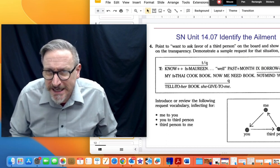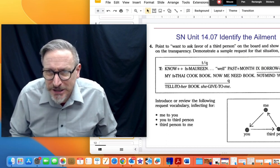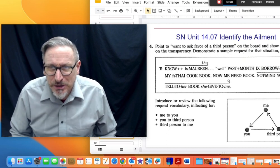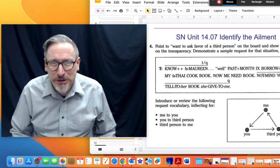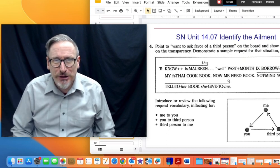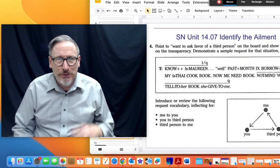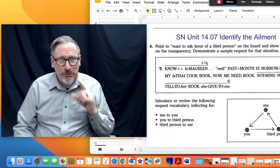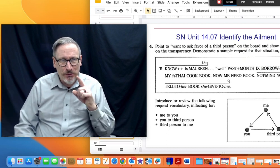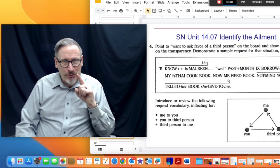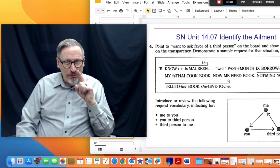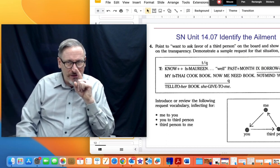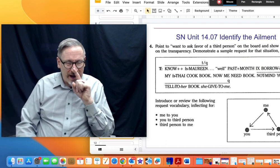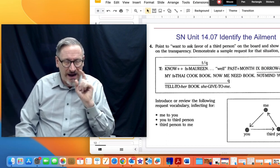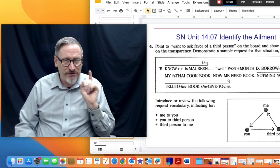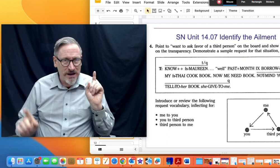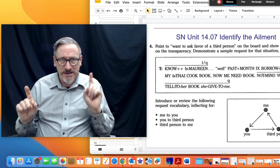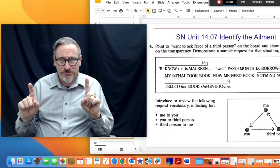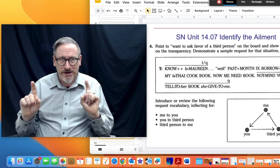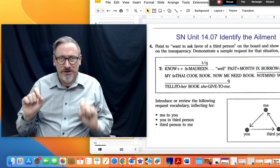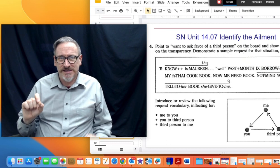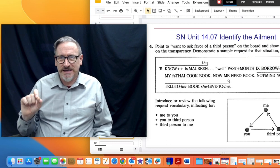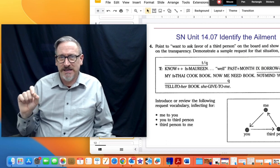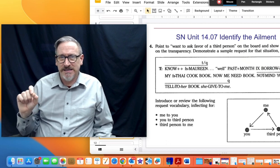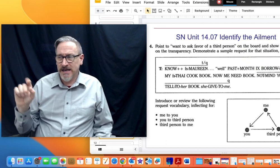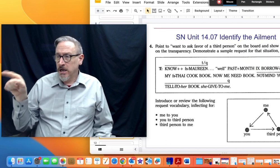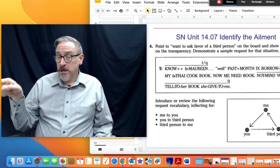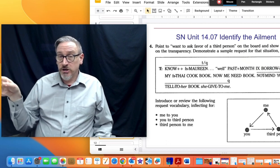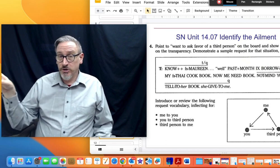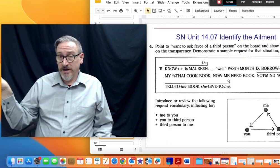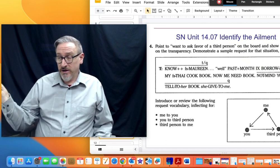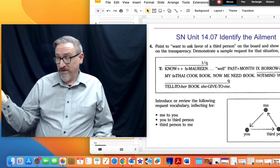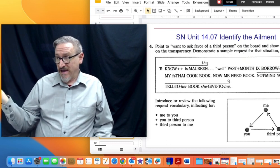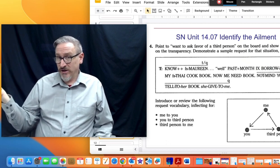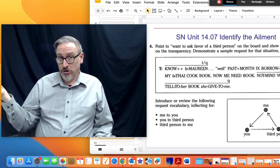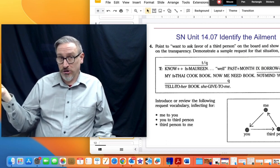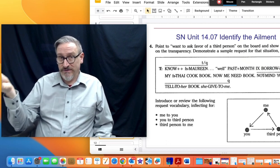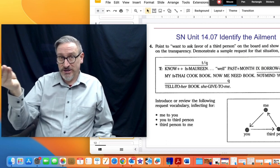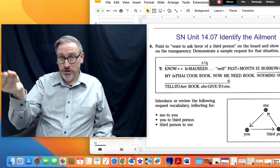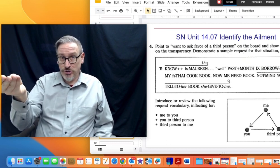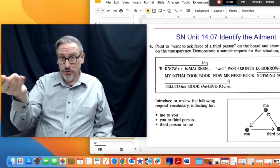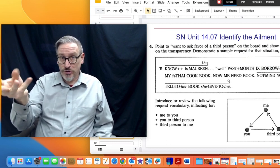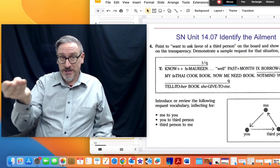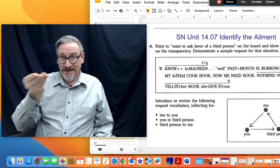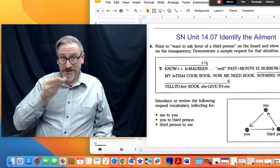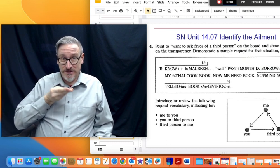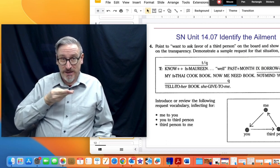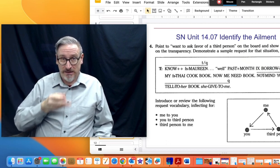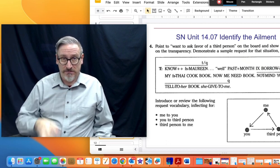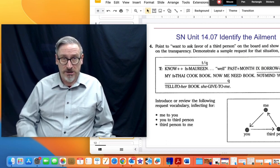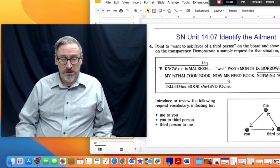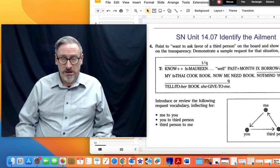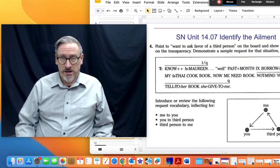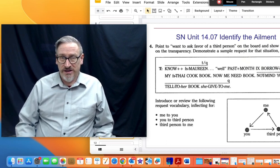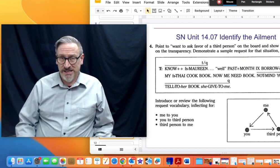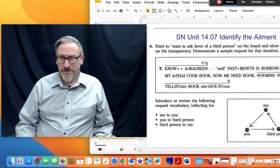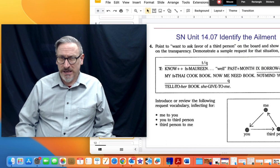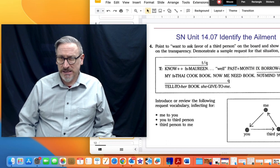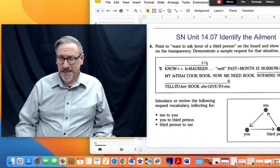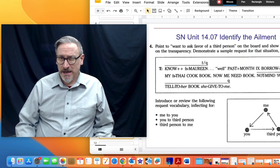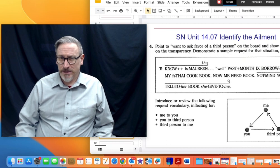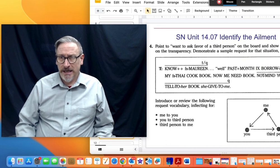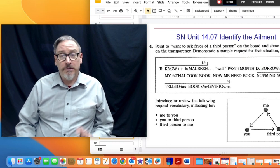For a second there, I thought I misread the sentence that do you mind having her give it to you to give it to me? That